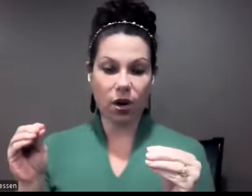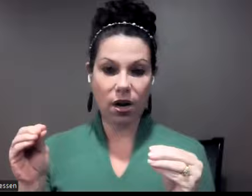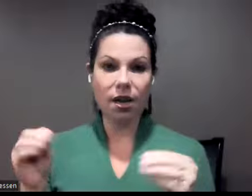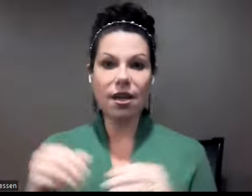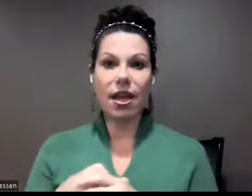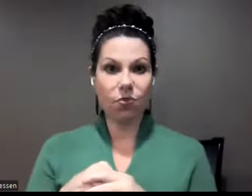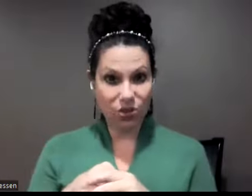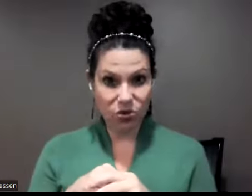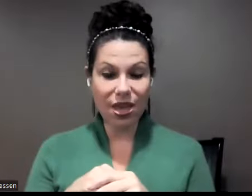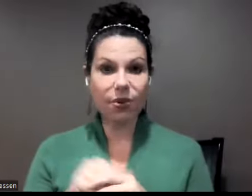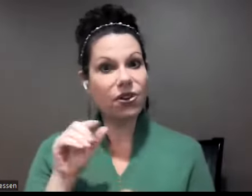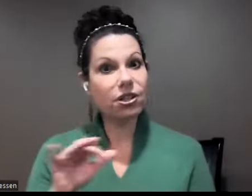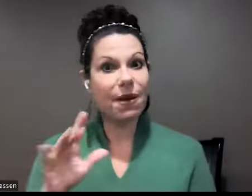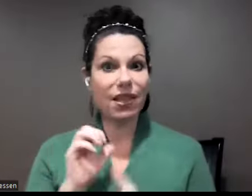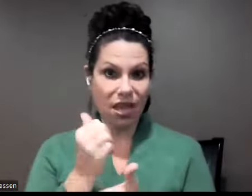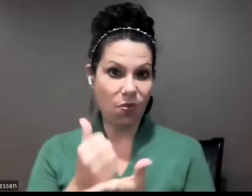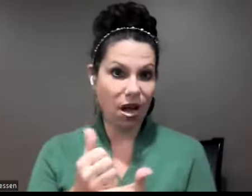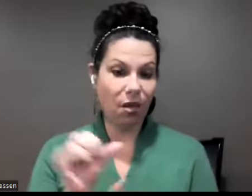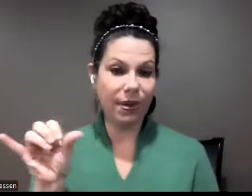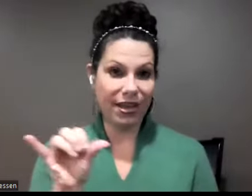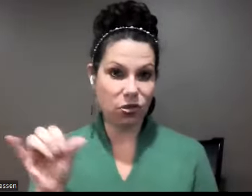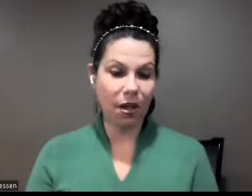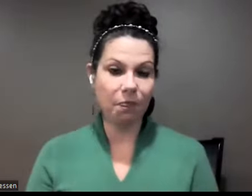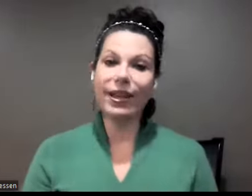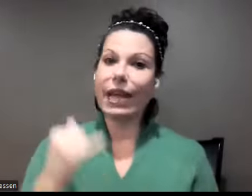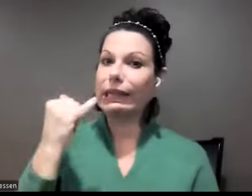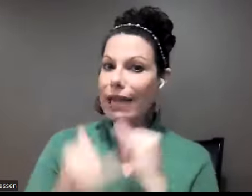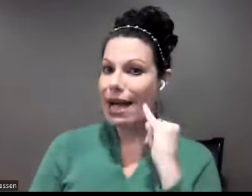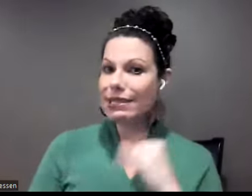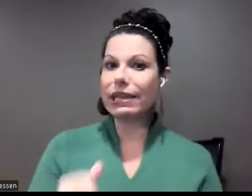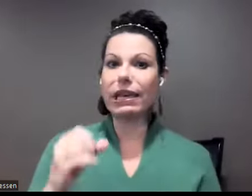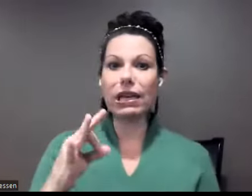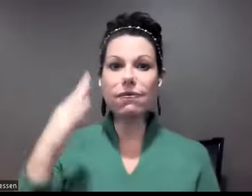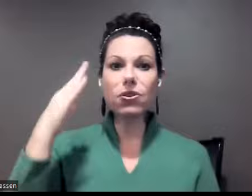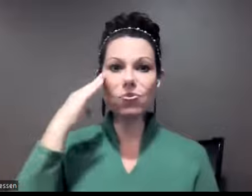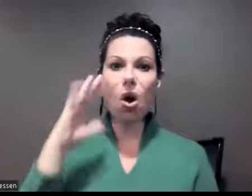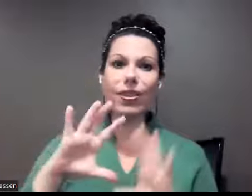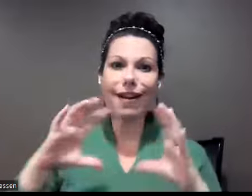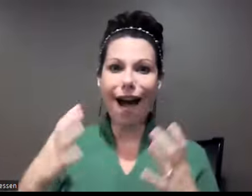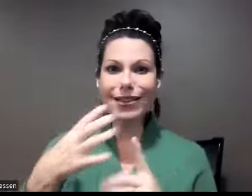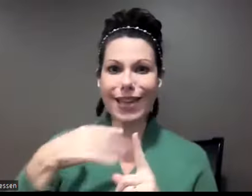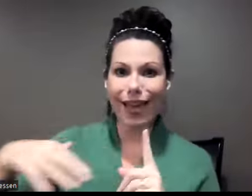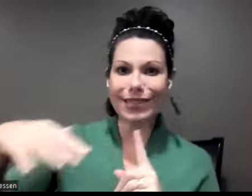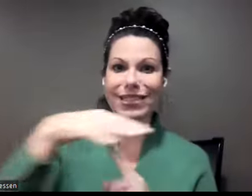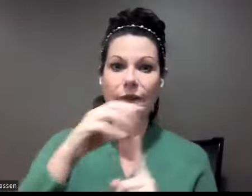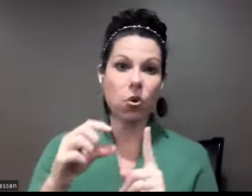word. And when you do that with finger spelling, that will help as well. And lastly, if you know the context of the